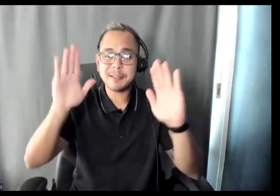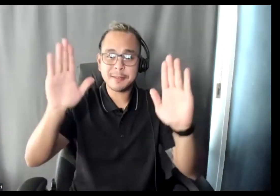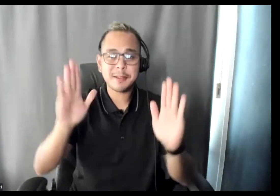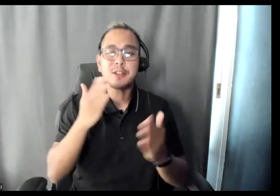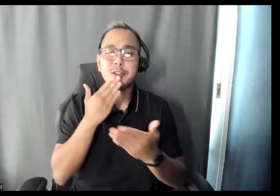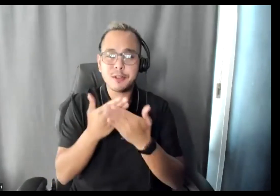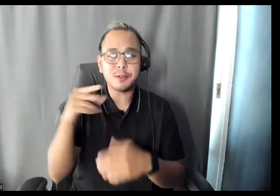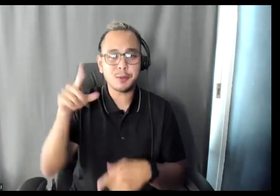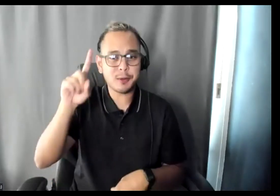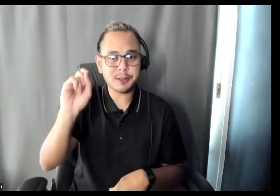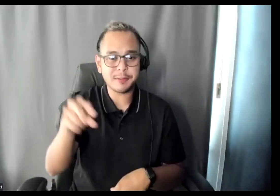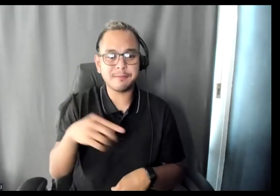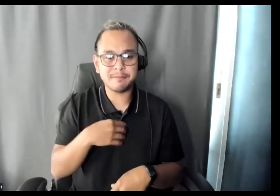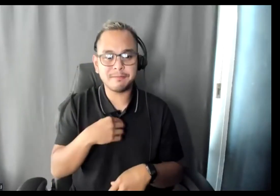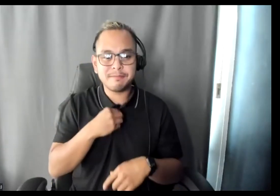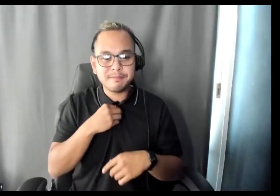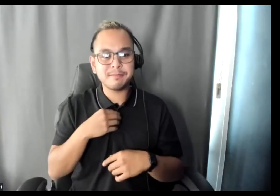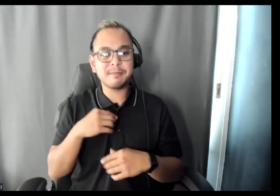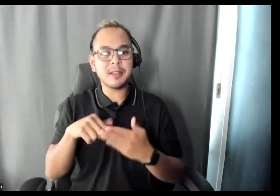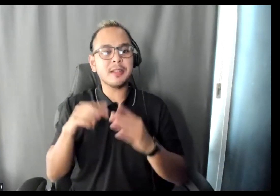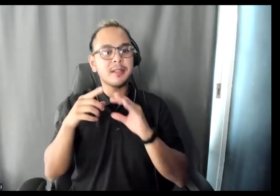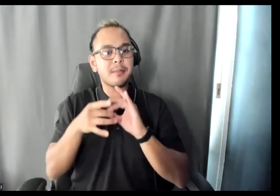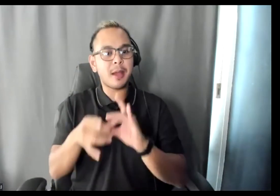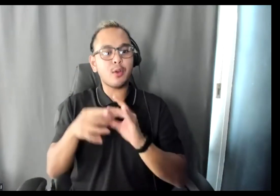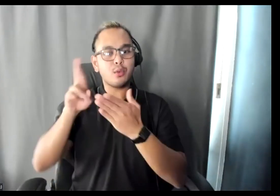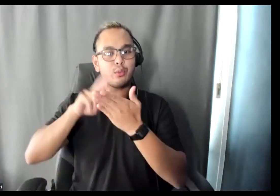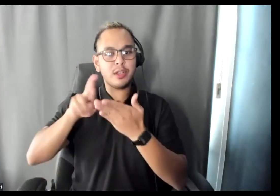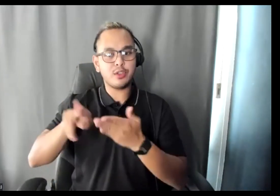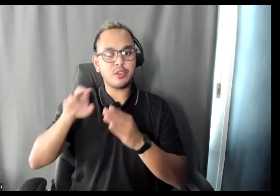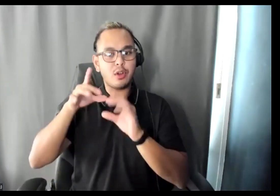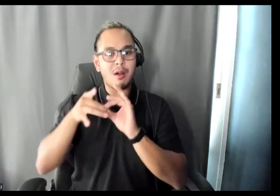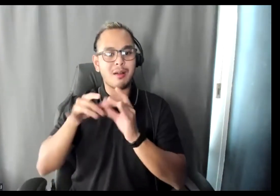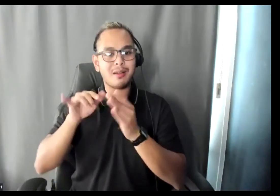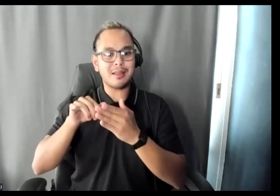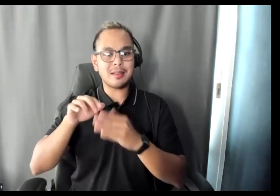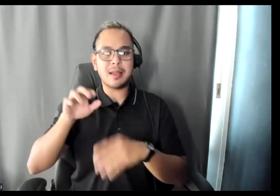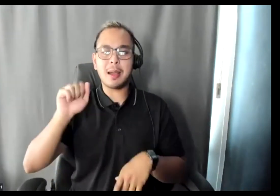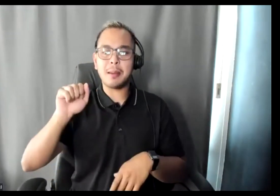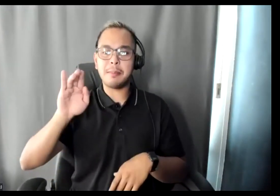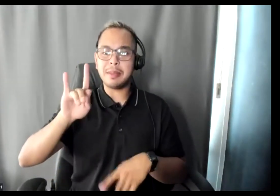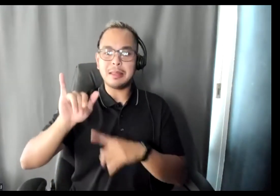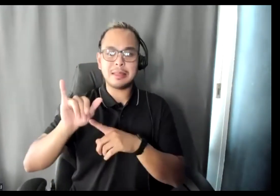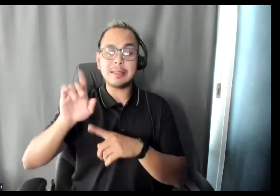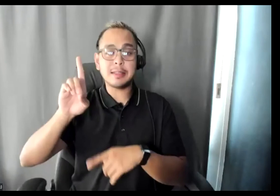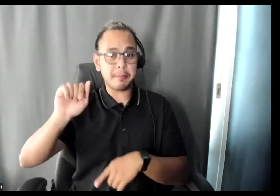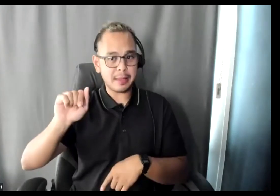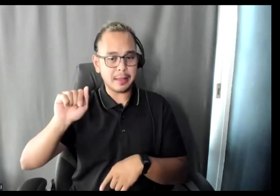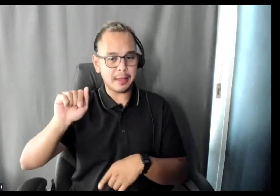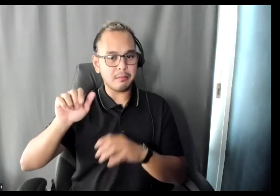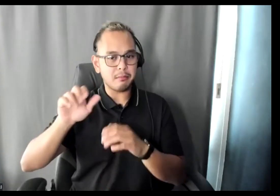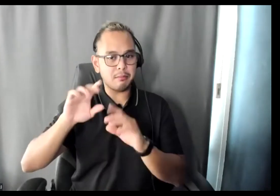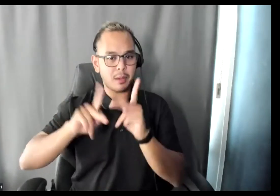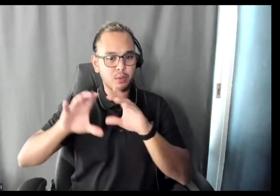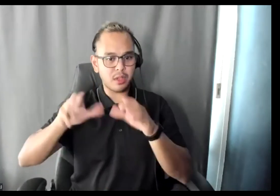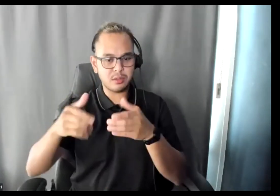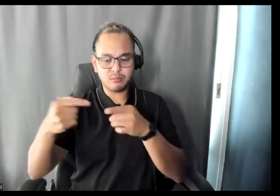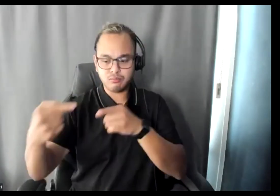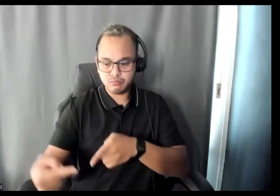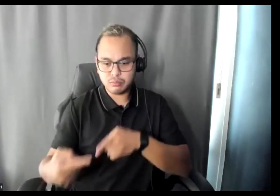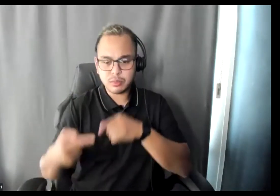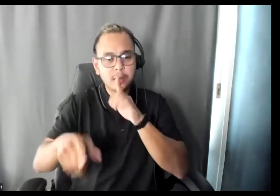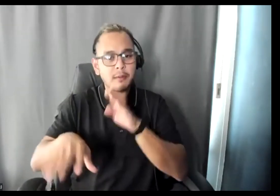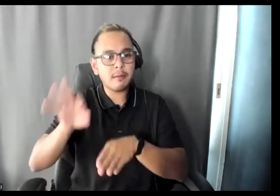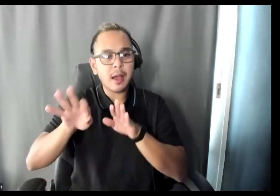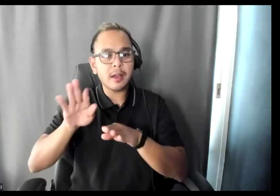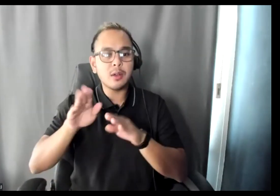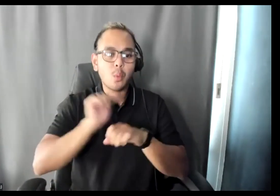practical question about just the research on this disability population kind of struggling to find employment and housing, and is